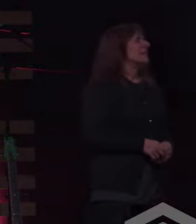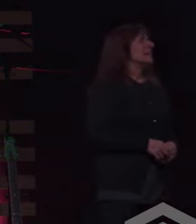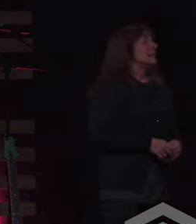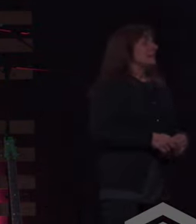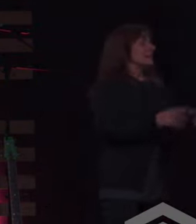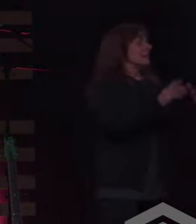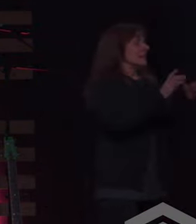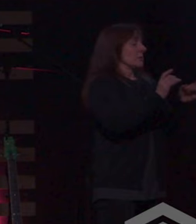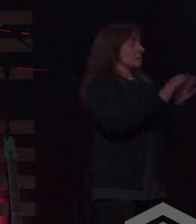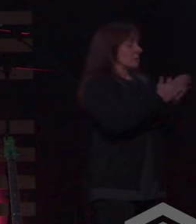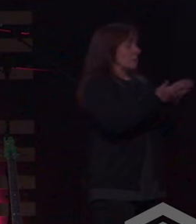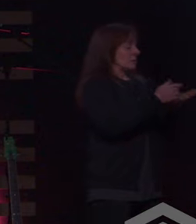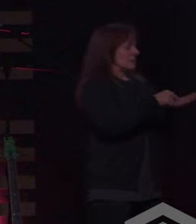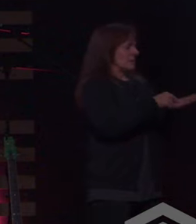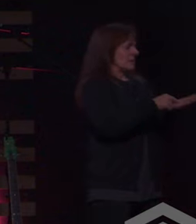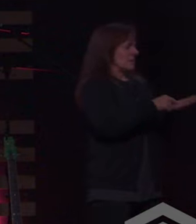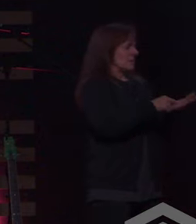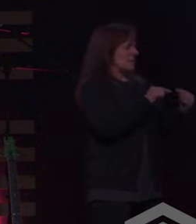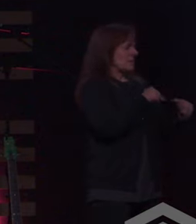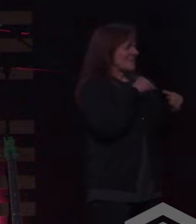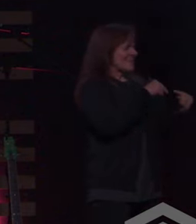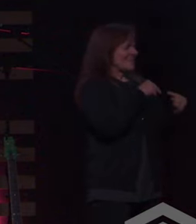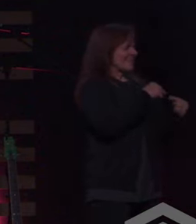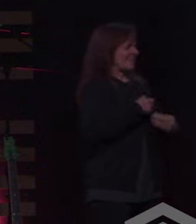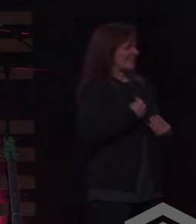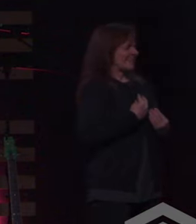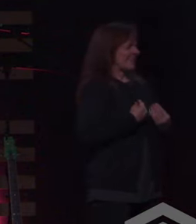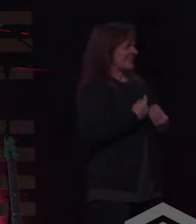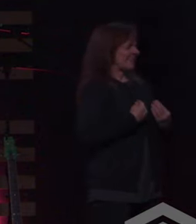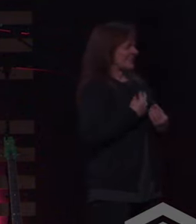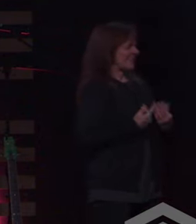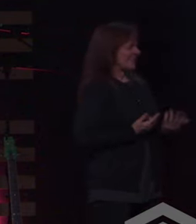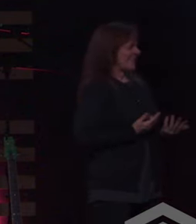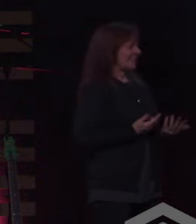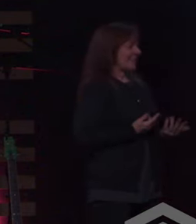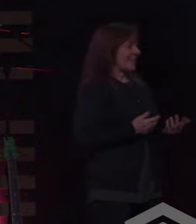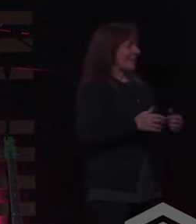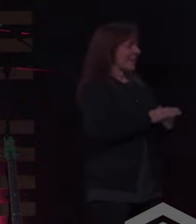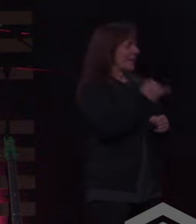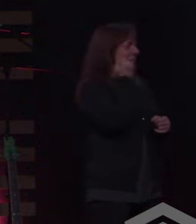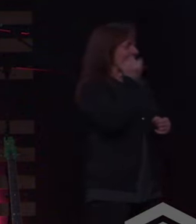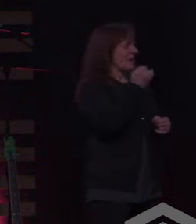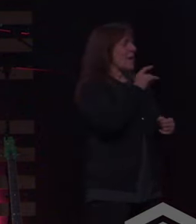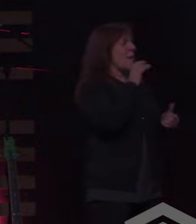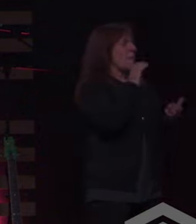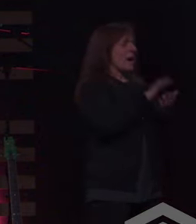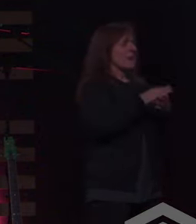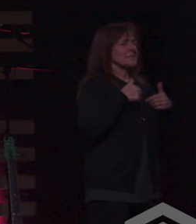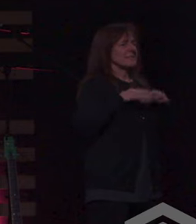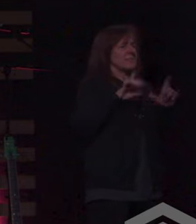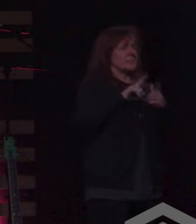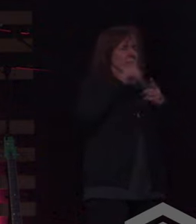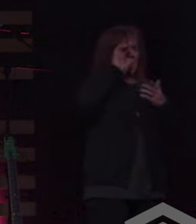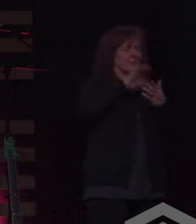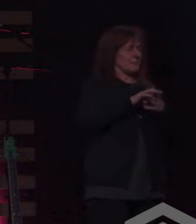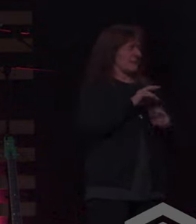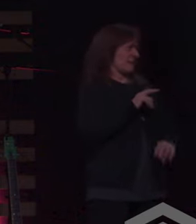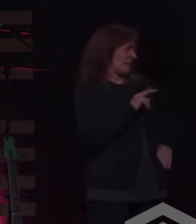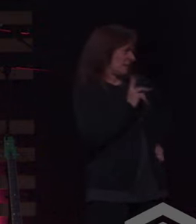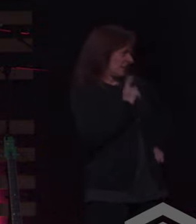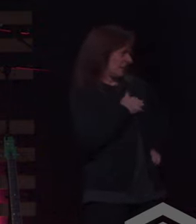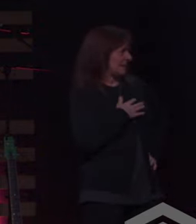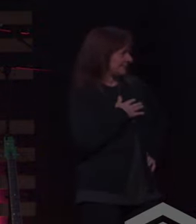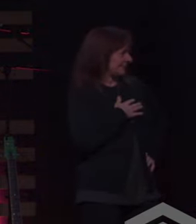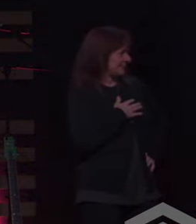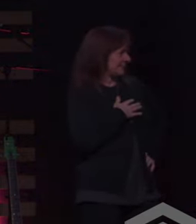some reason, cause so much stir in church. This whole idea of wives submit to your husbands. It's just, when I